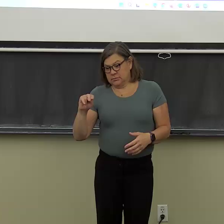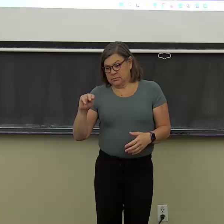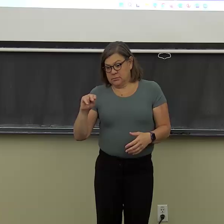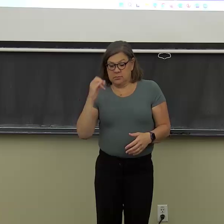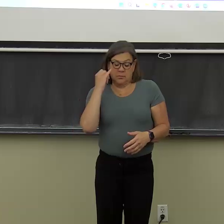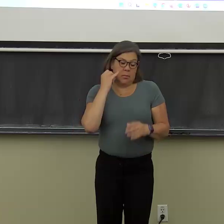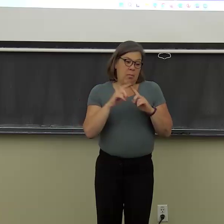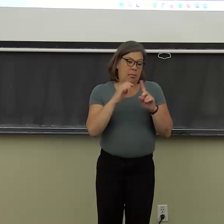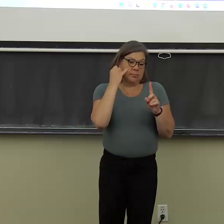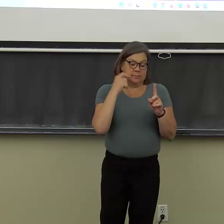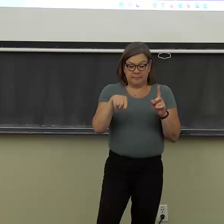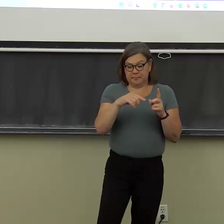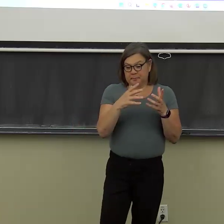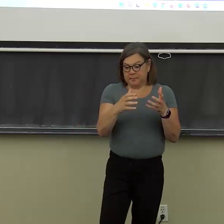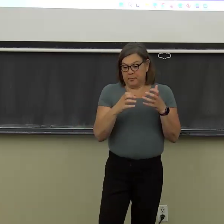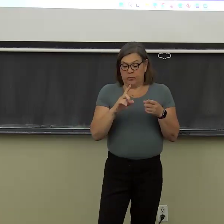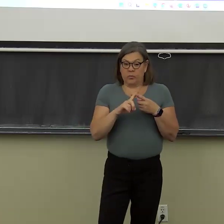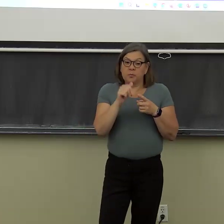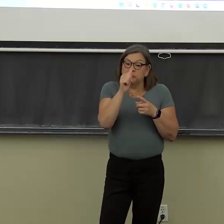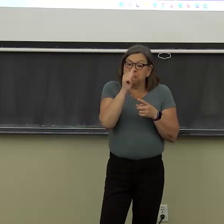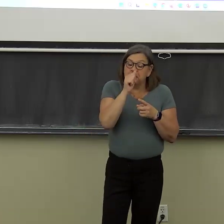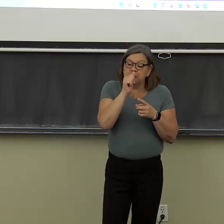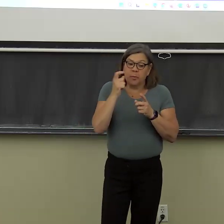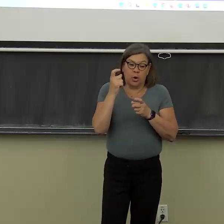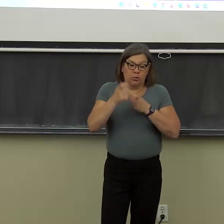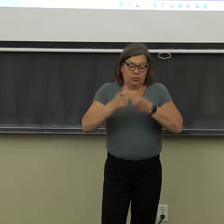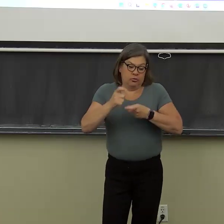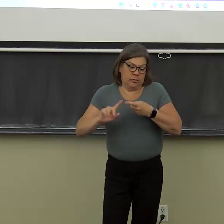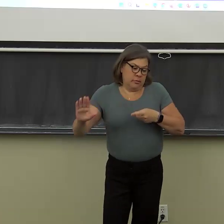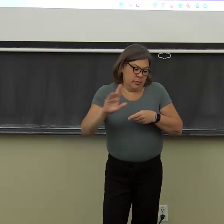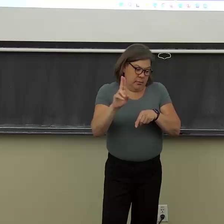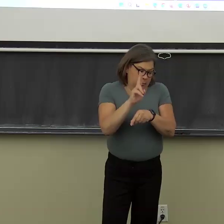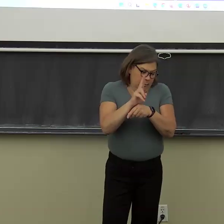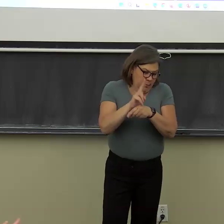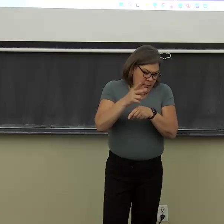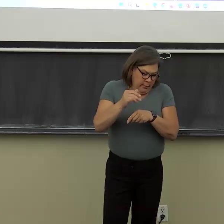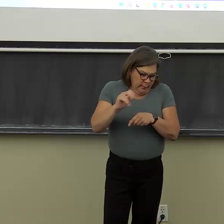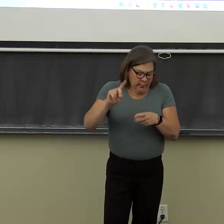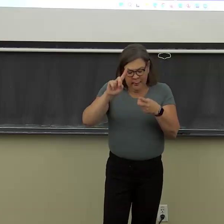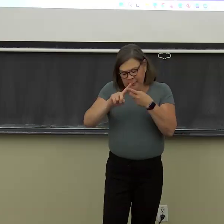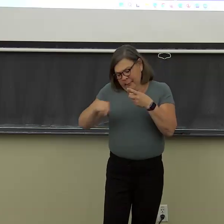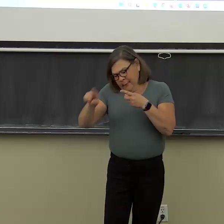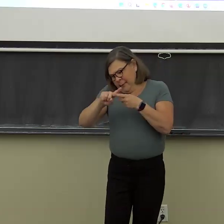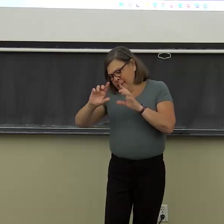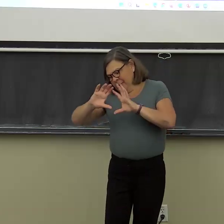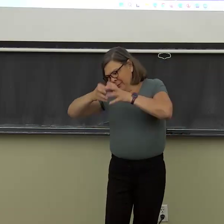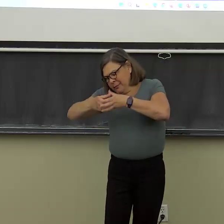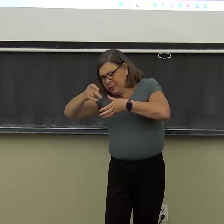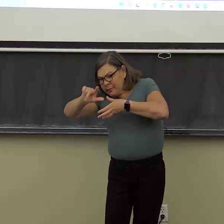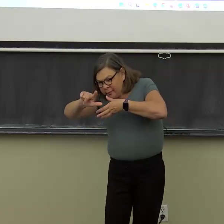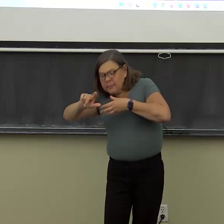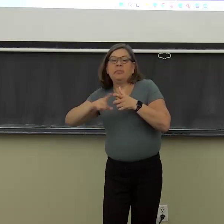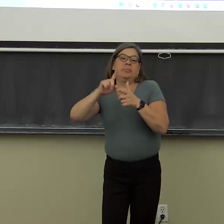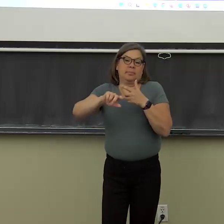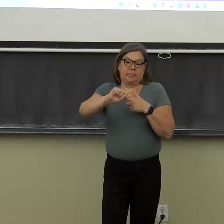if they wanted to anonymously contribute their usage patterns into this pool, so that